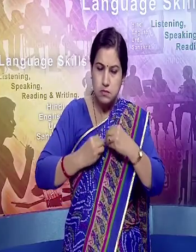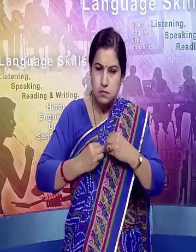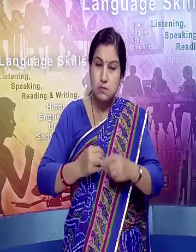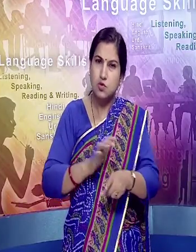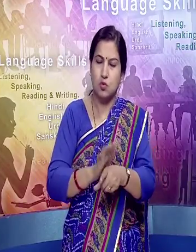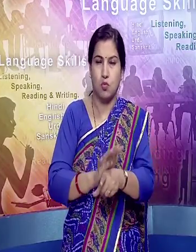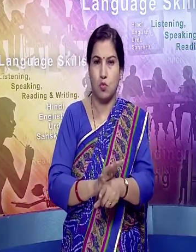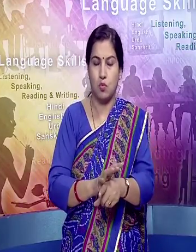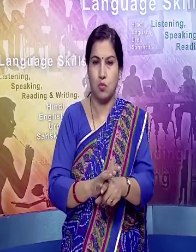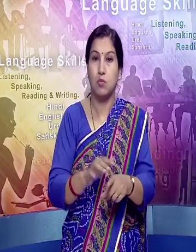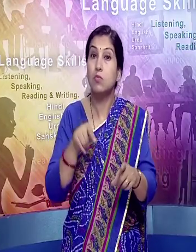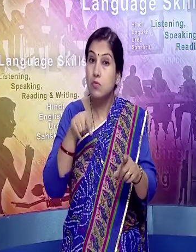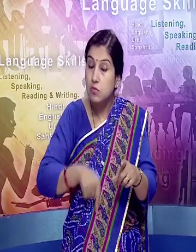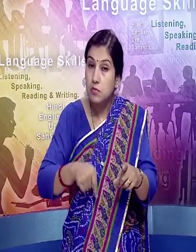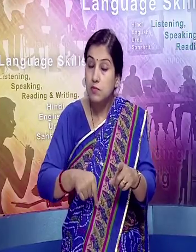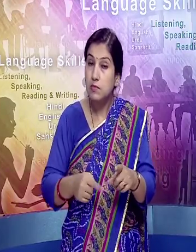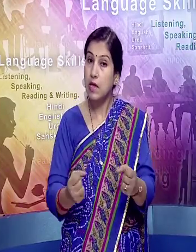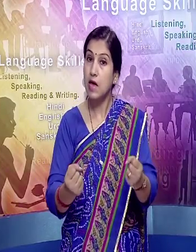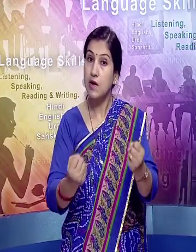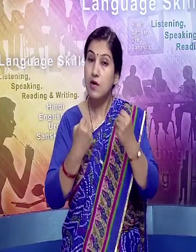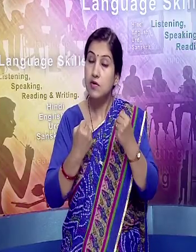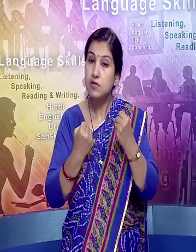hence it releases the energy.